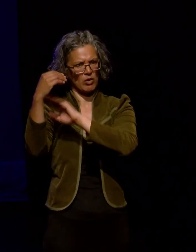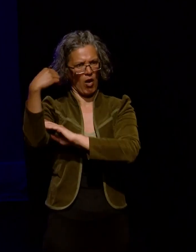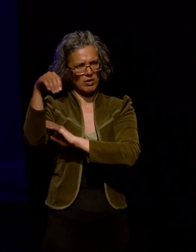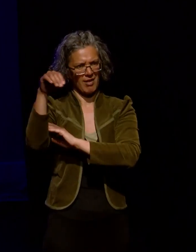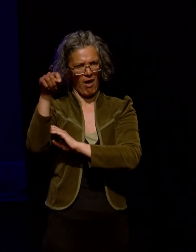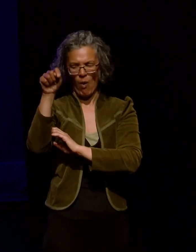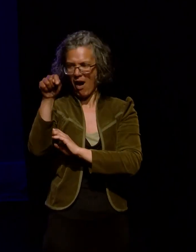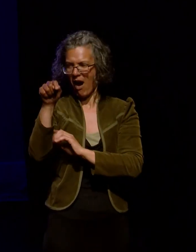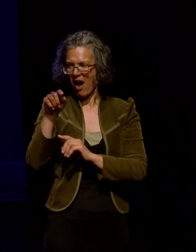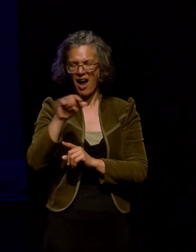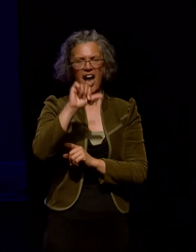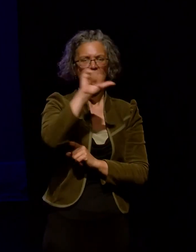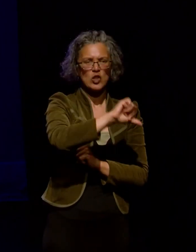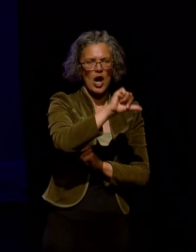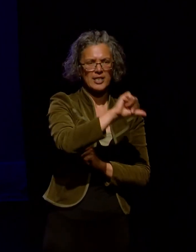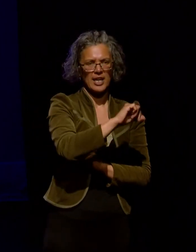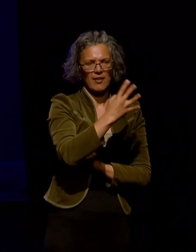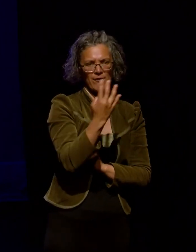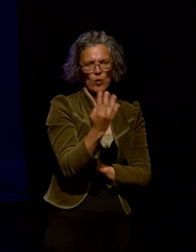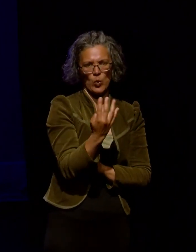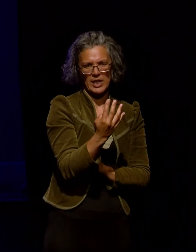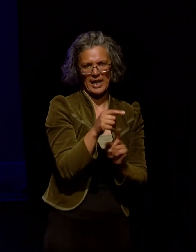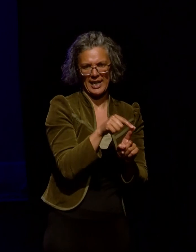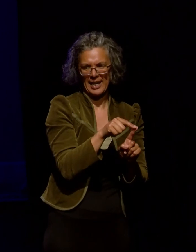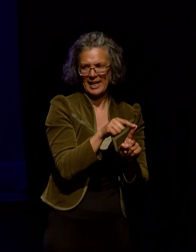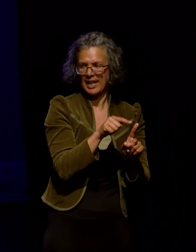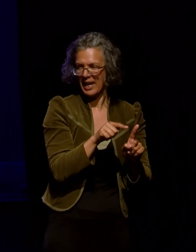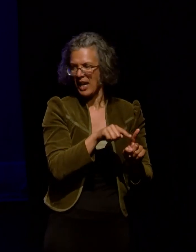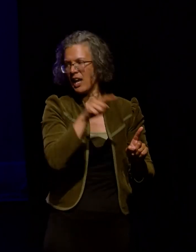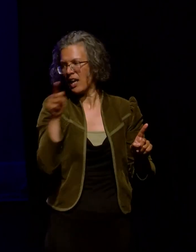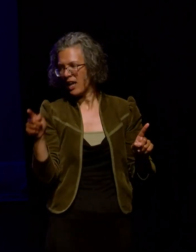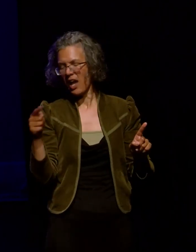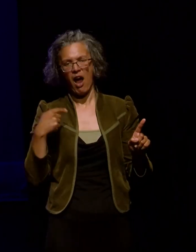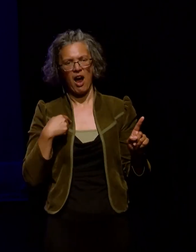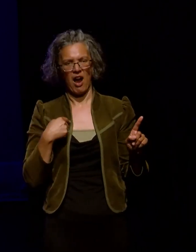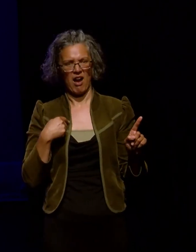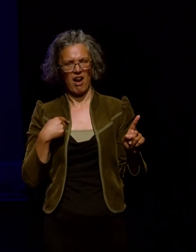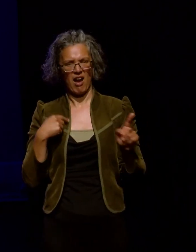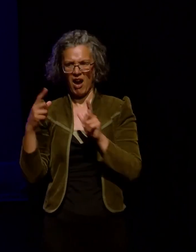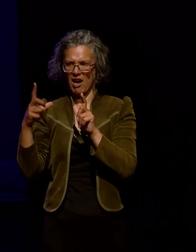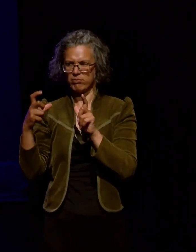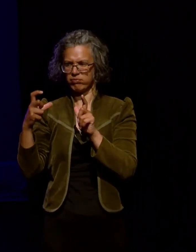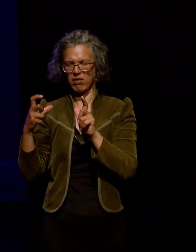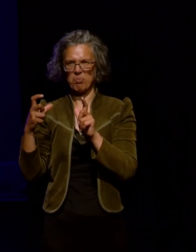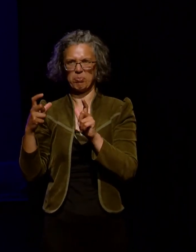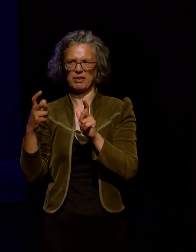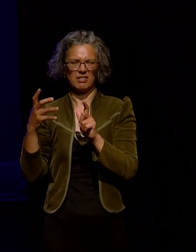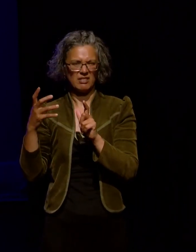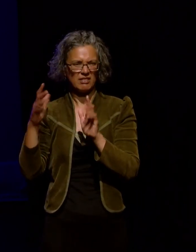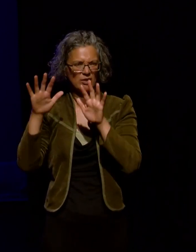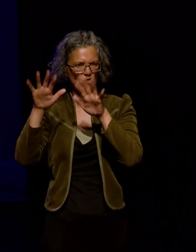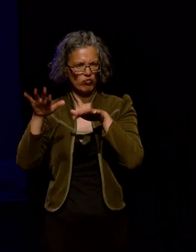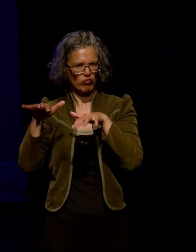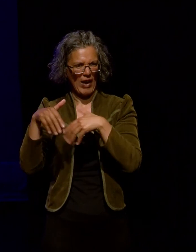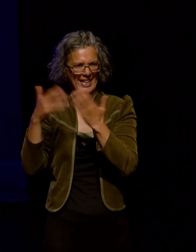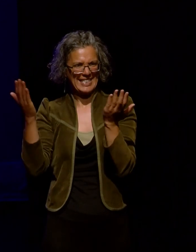about 1914 from up in the tower, and the one I took on a bit of a grey day in Dunedin was a lower level down